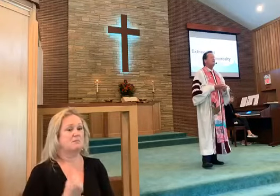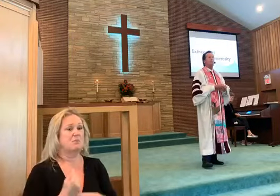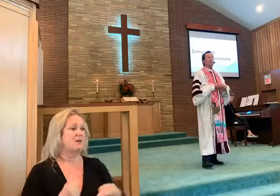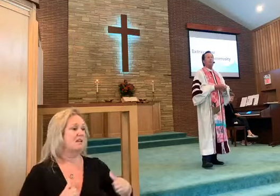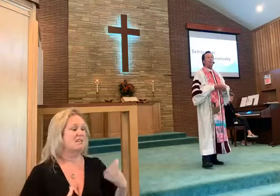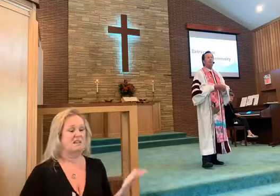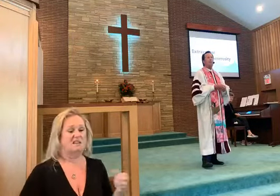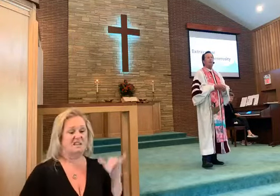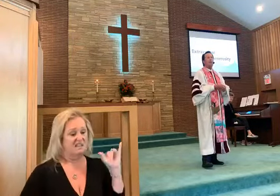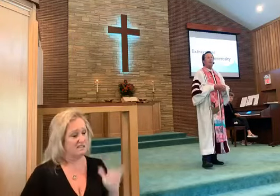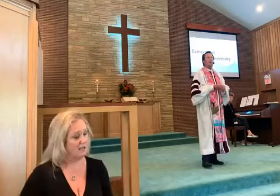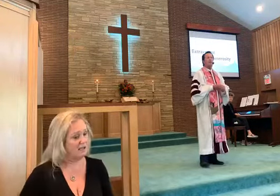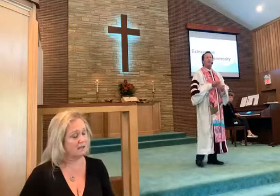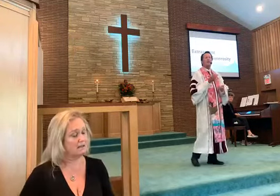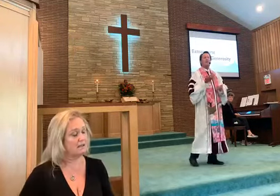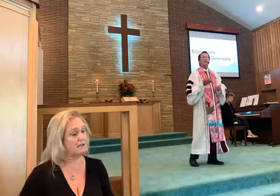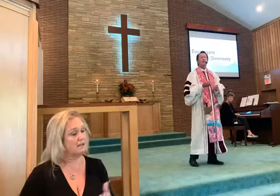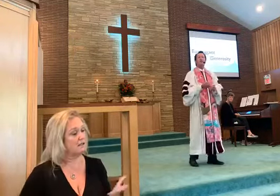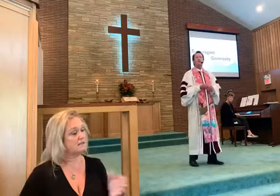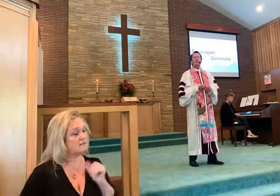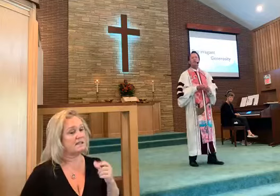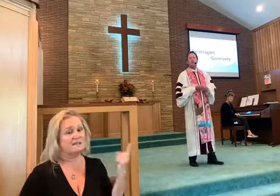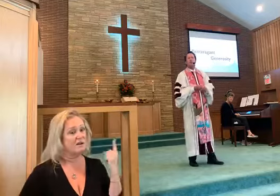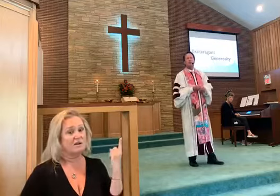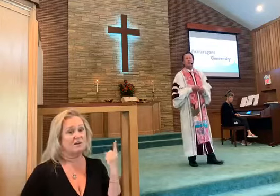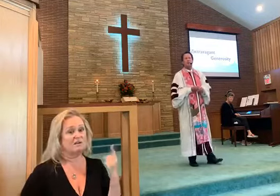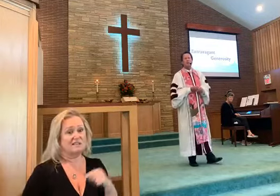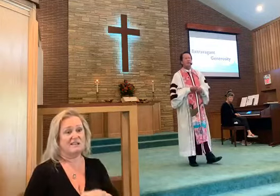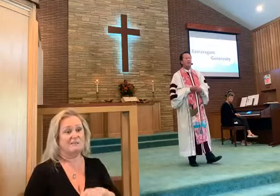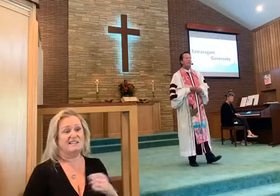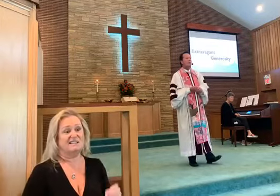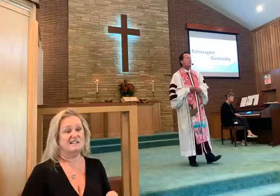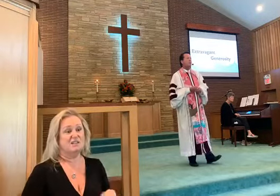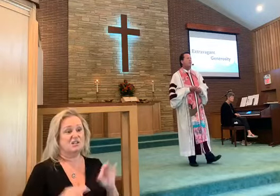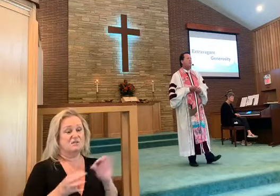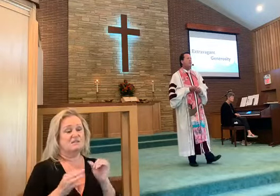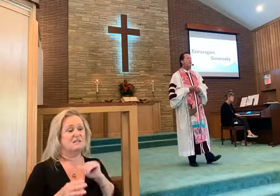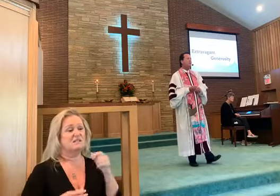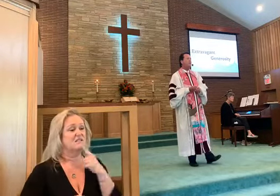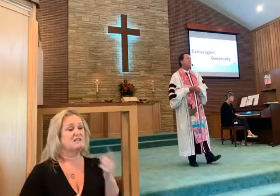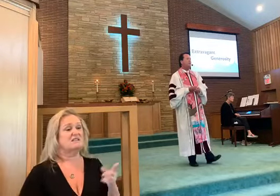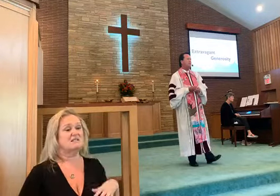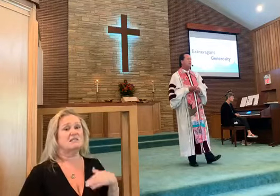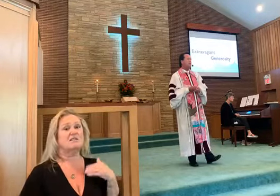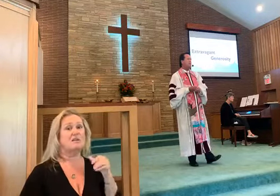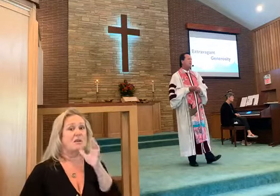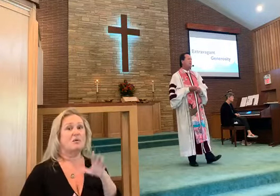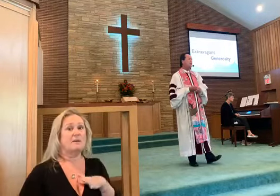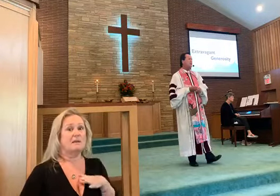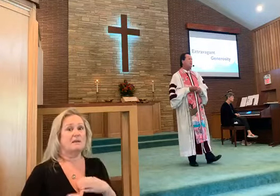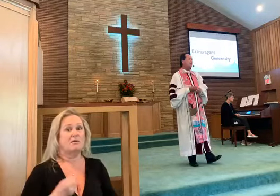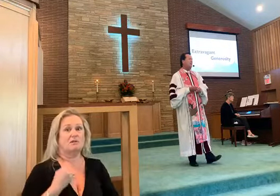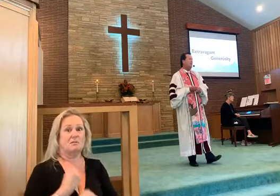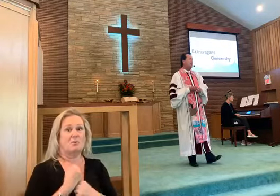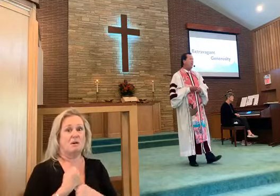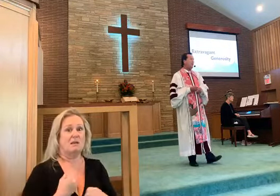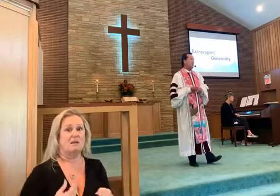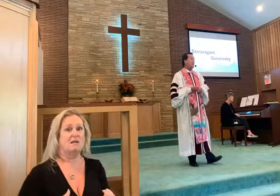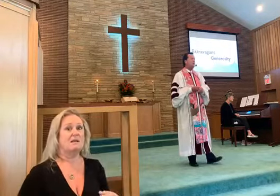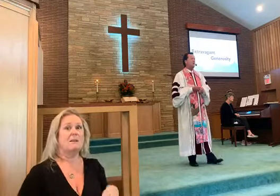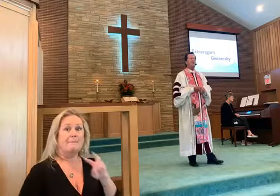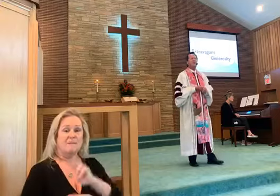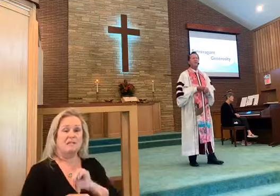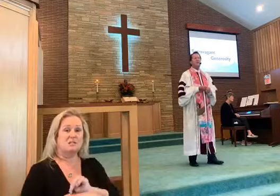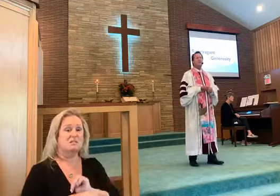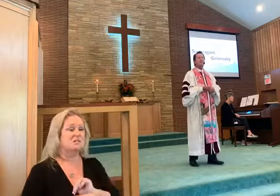yet, this isn't the only instance in Scripture that it tells us the women were the ones supporting the ministry. Paul